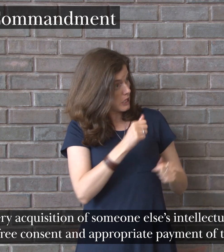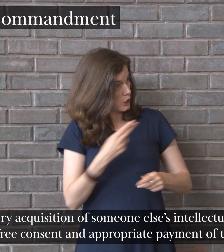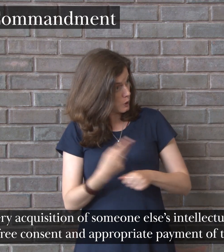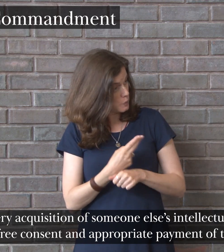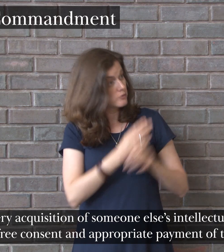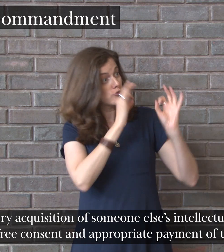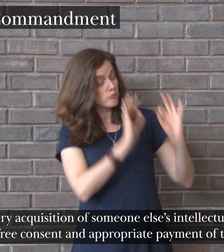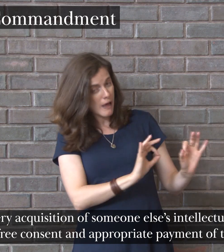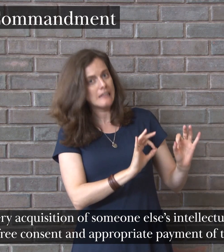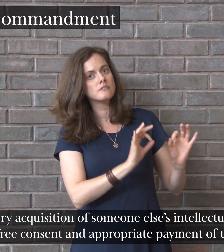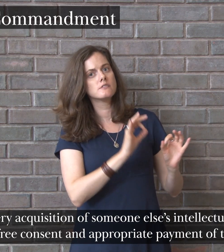or inventor.